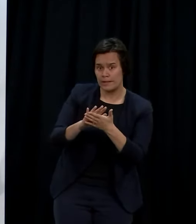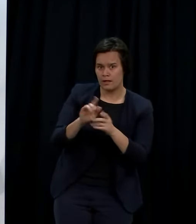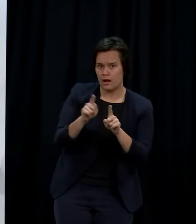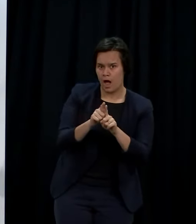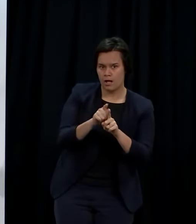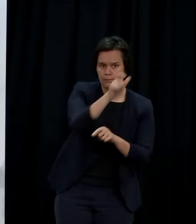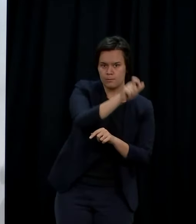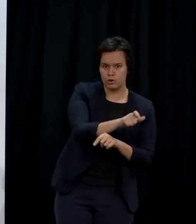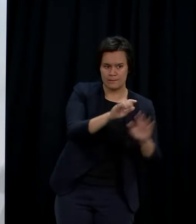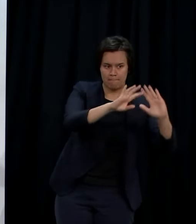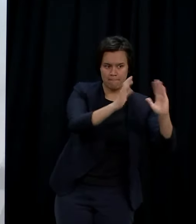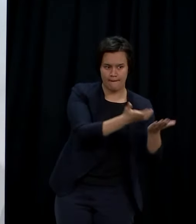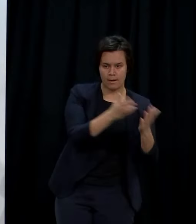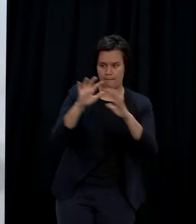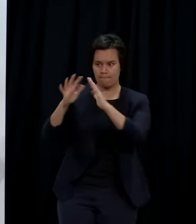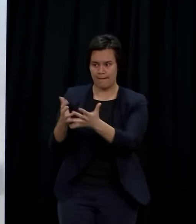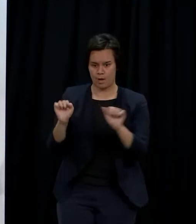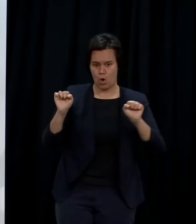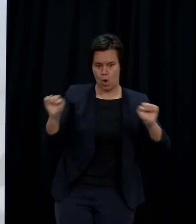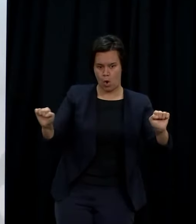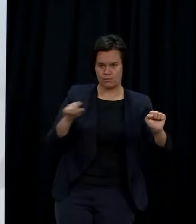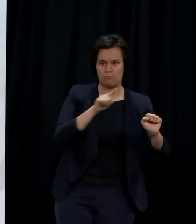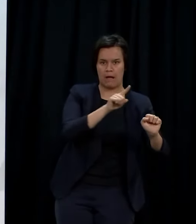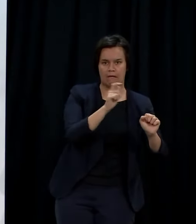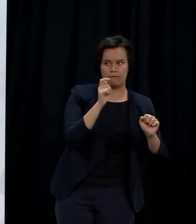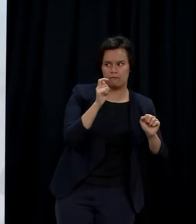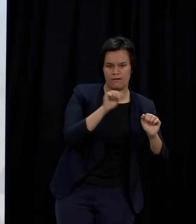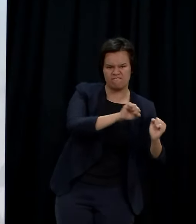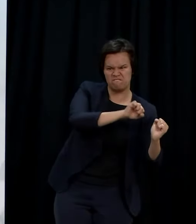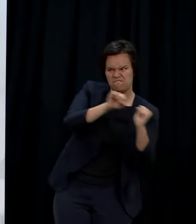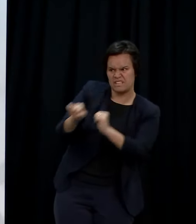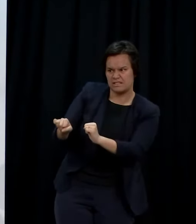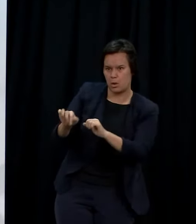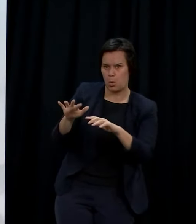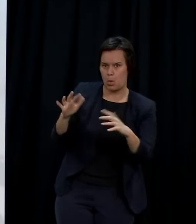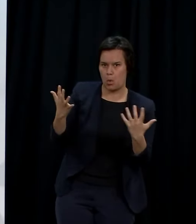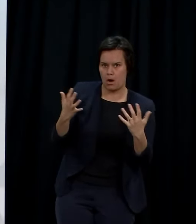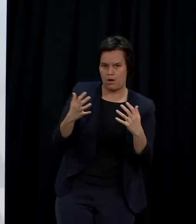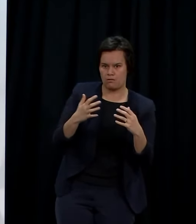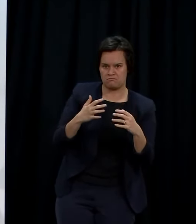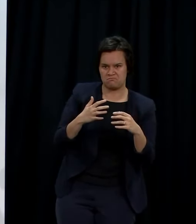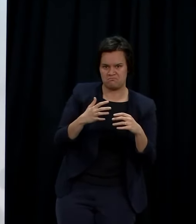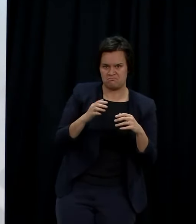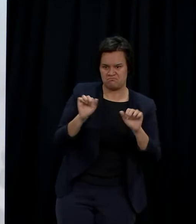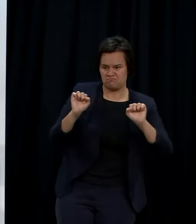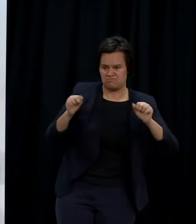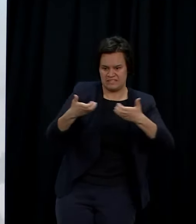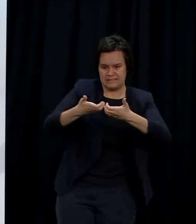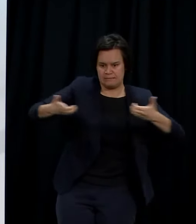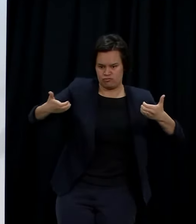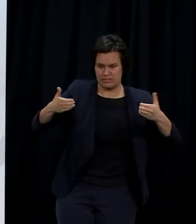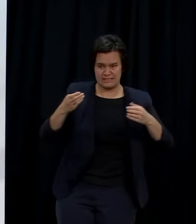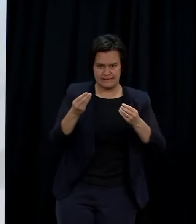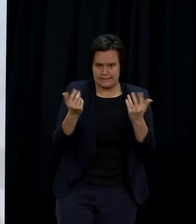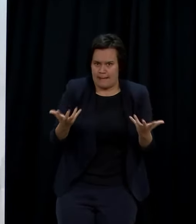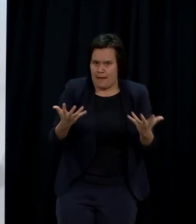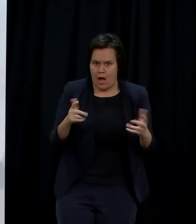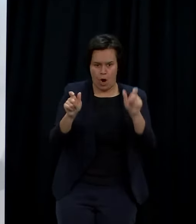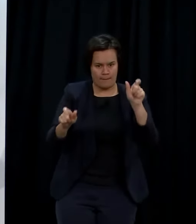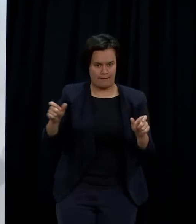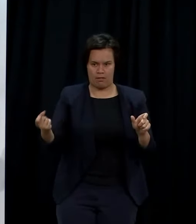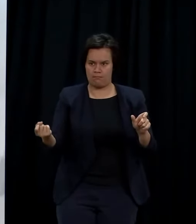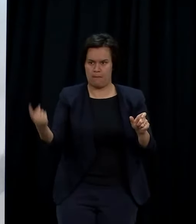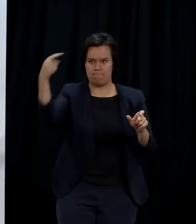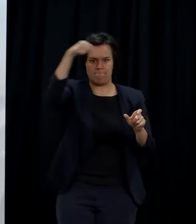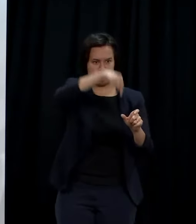that what you mean? In the community, or they're not household contacts, but Not that I've